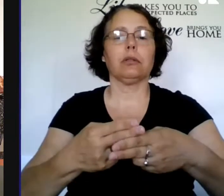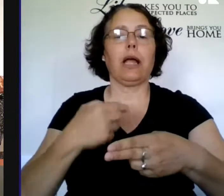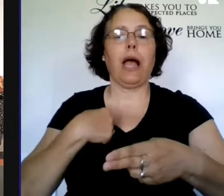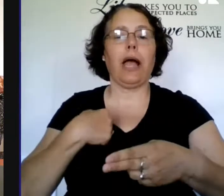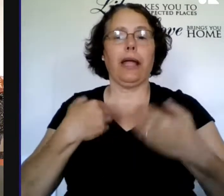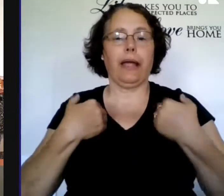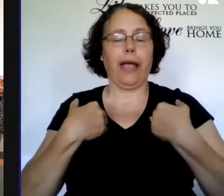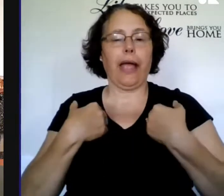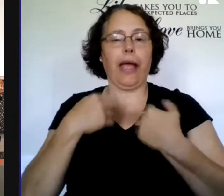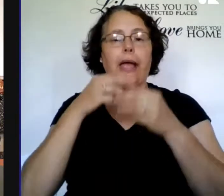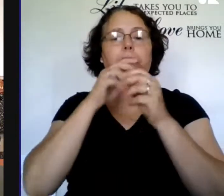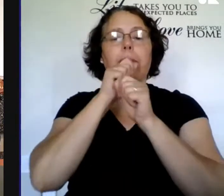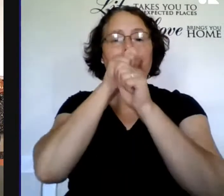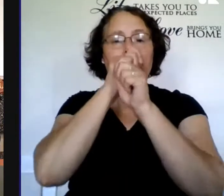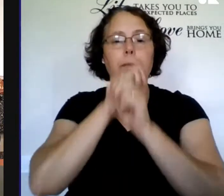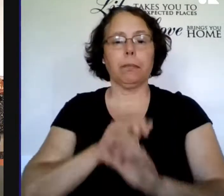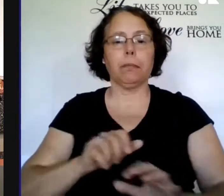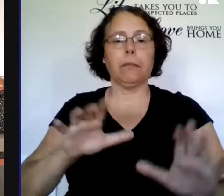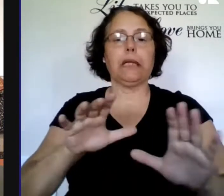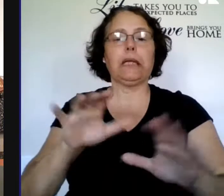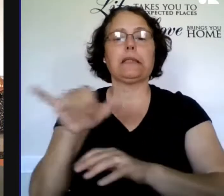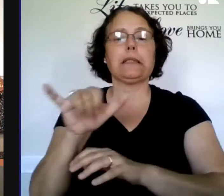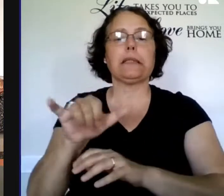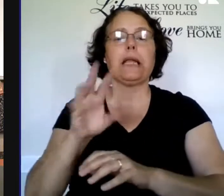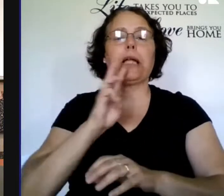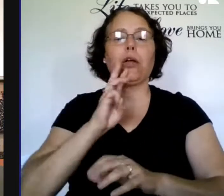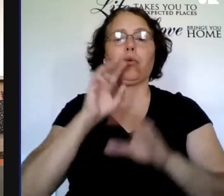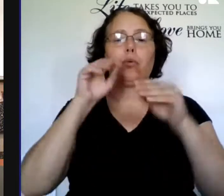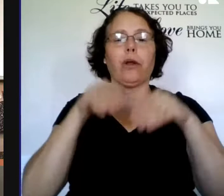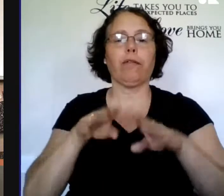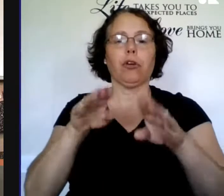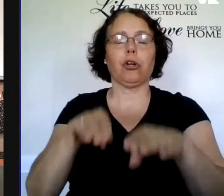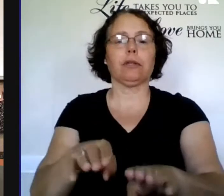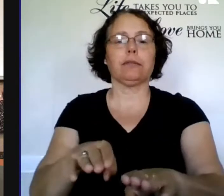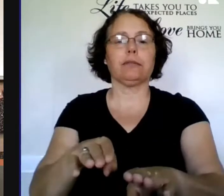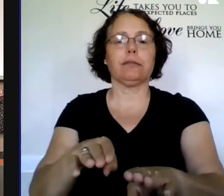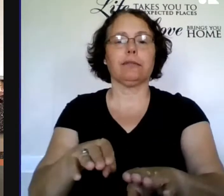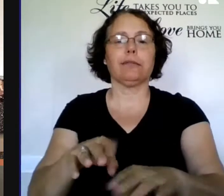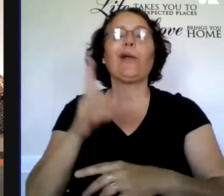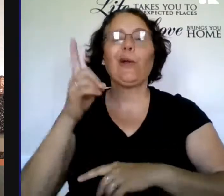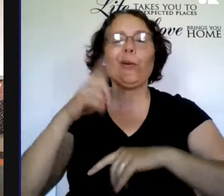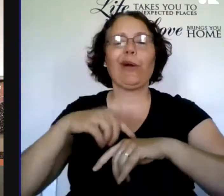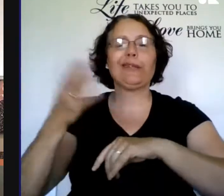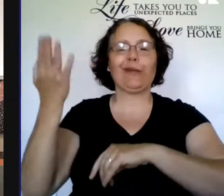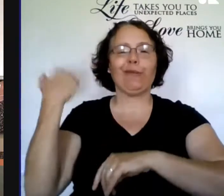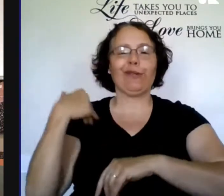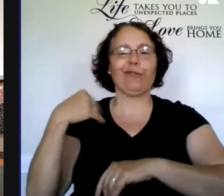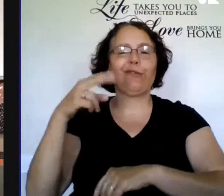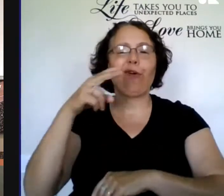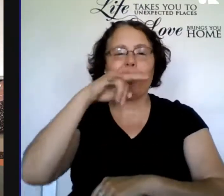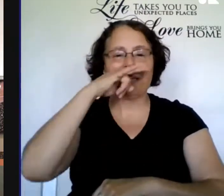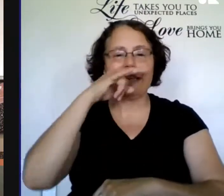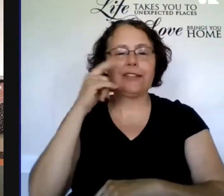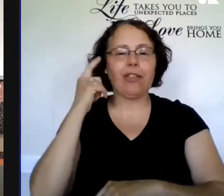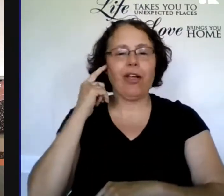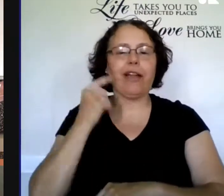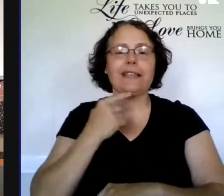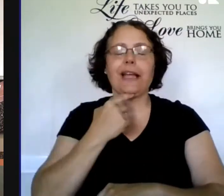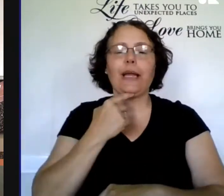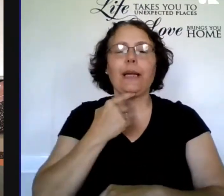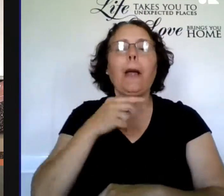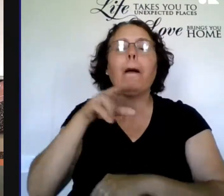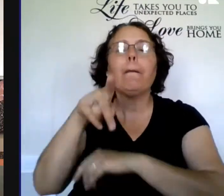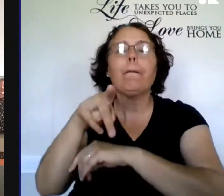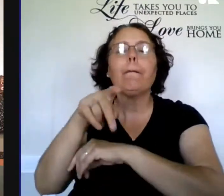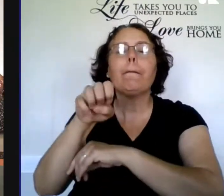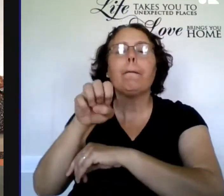One time I had kids who thought it was peace like a river. This is peace, like calmness